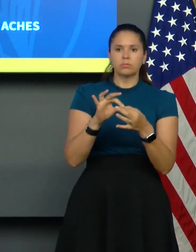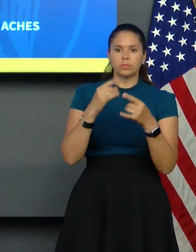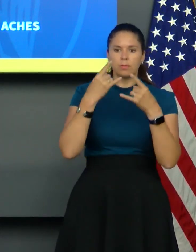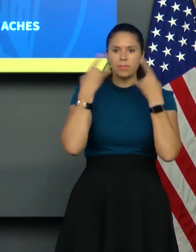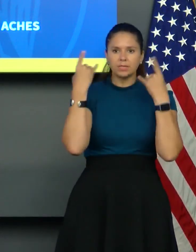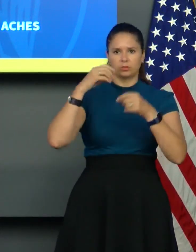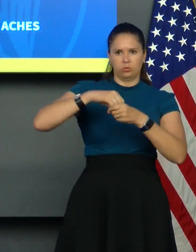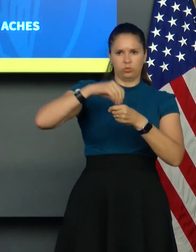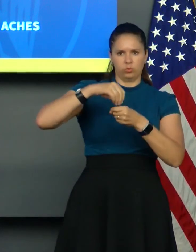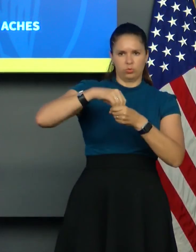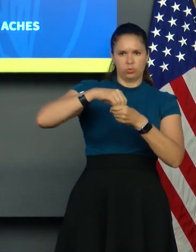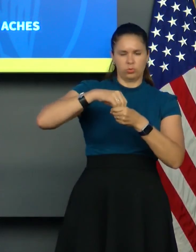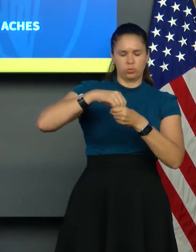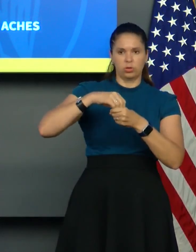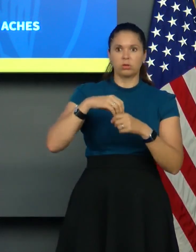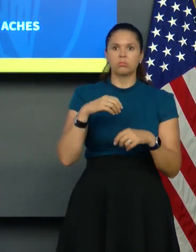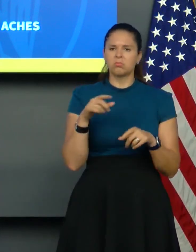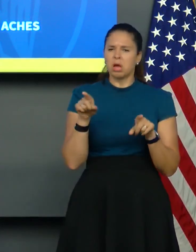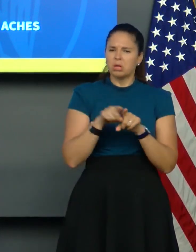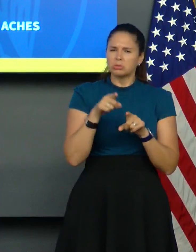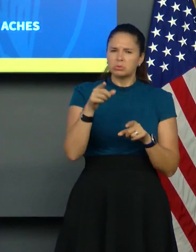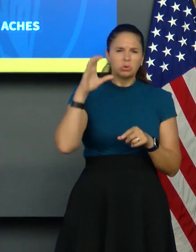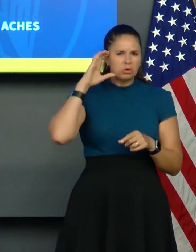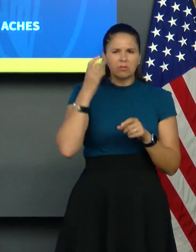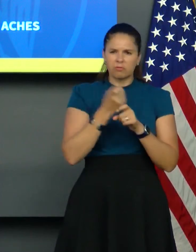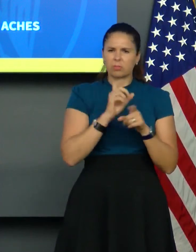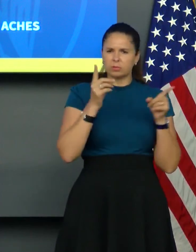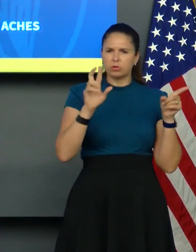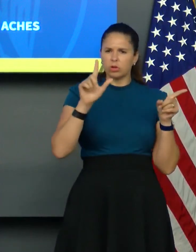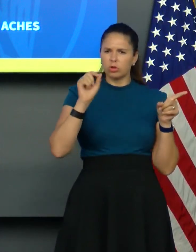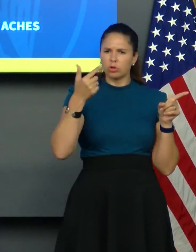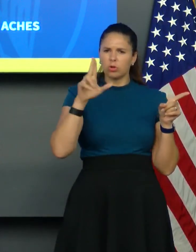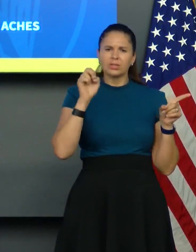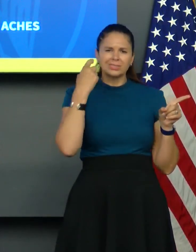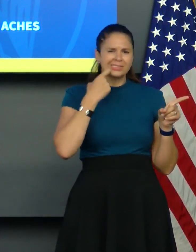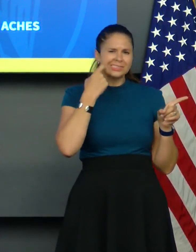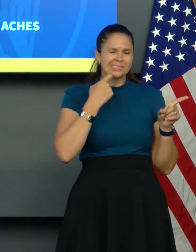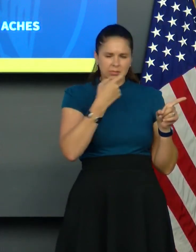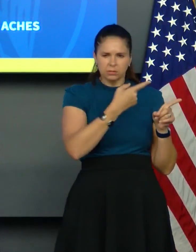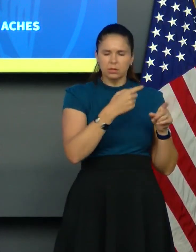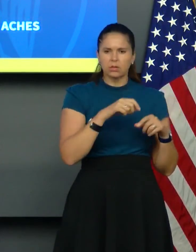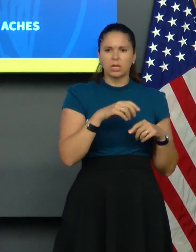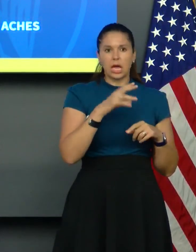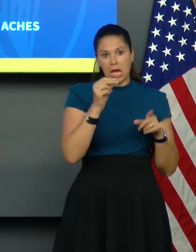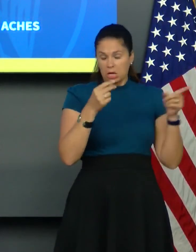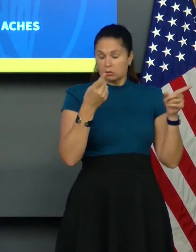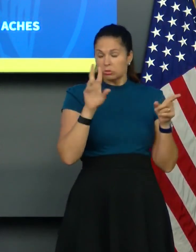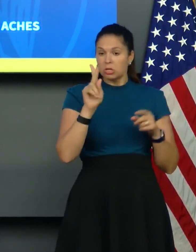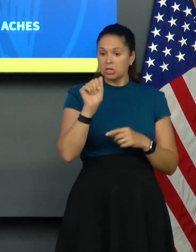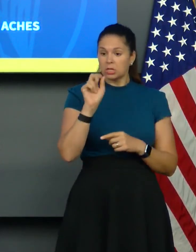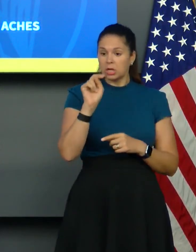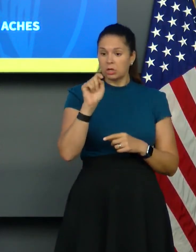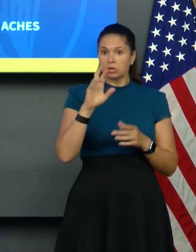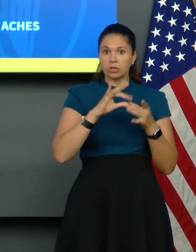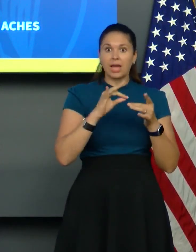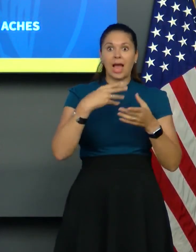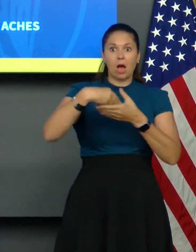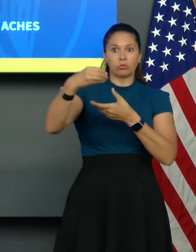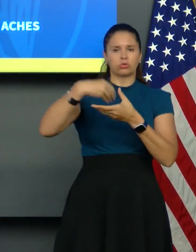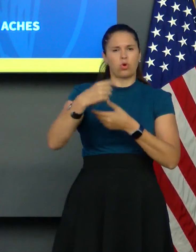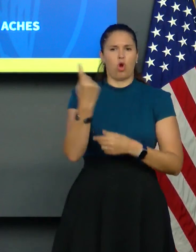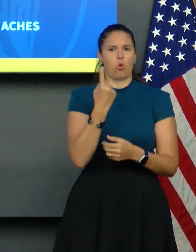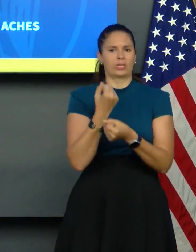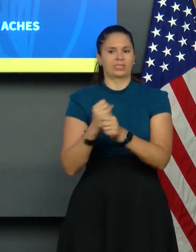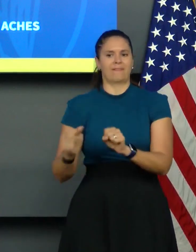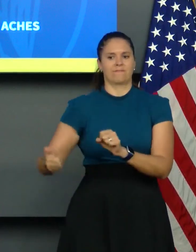masking indoors, but as you heard from Dr. Logue just a moment ago, and you heard it from Dr. Cantor as well, outdoors is always